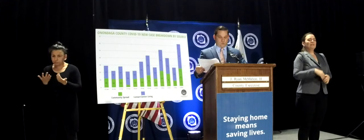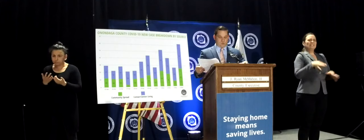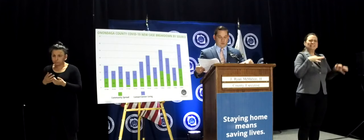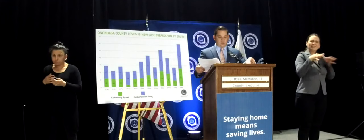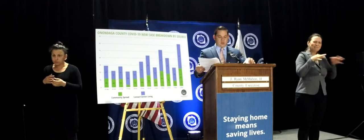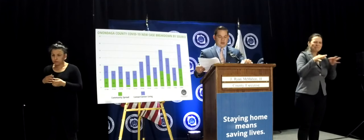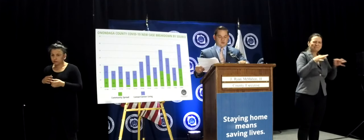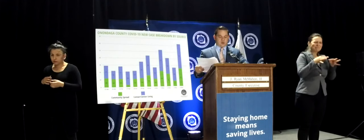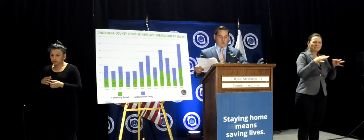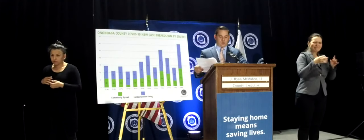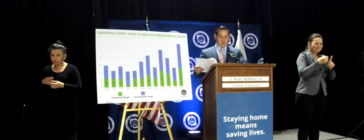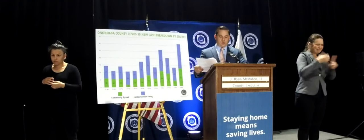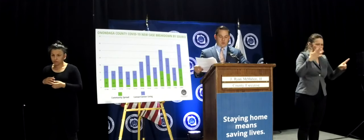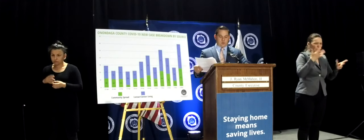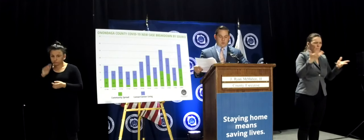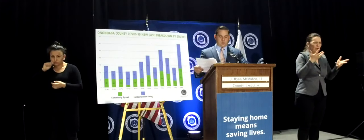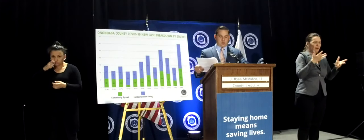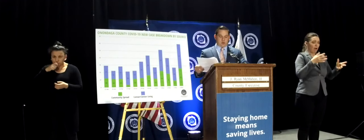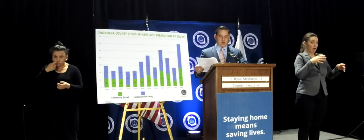neighborhoods? Yeah, so